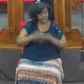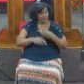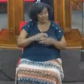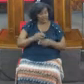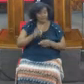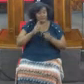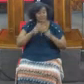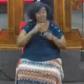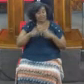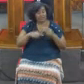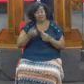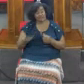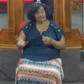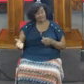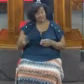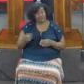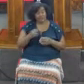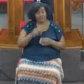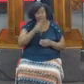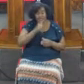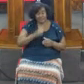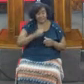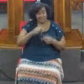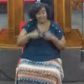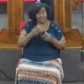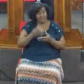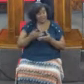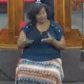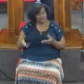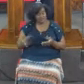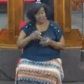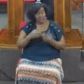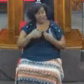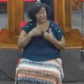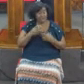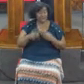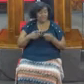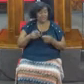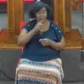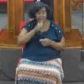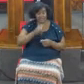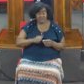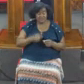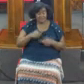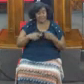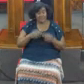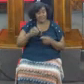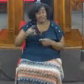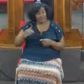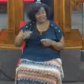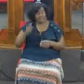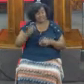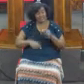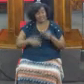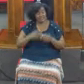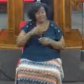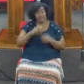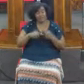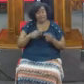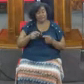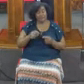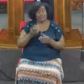about everything. We get passionate about everything. You have people that are more passionate about their politics than they are about